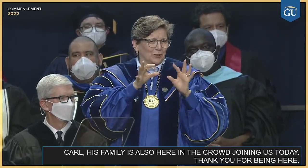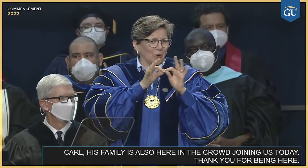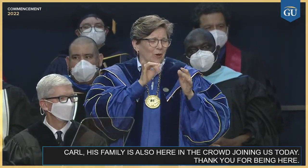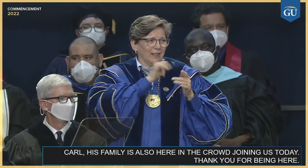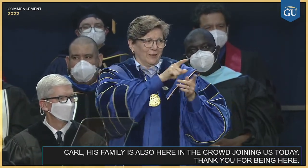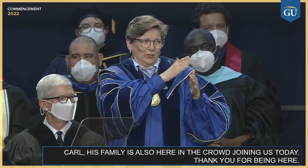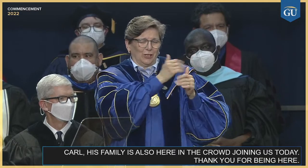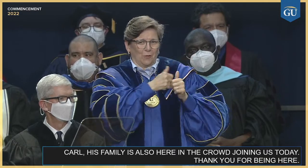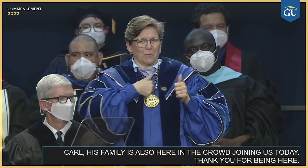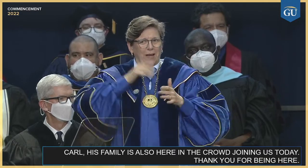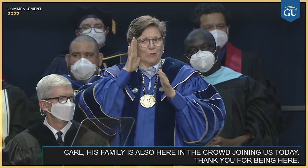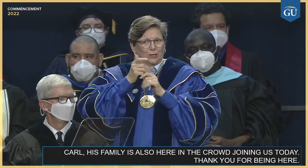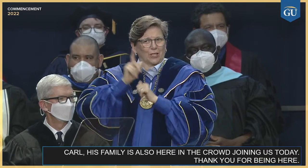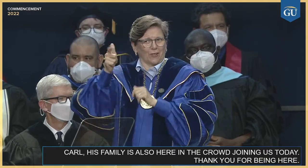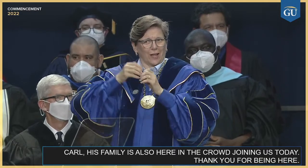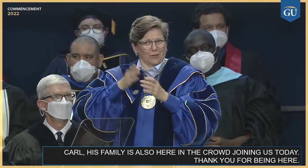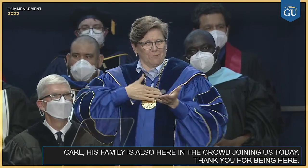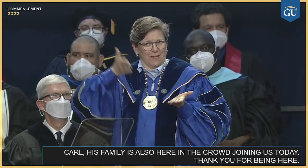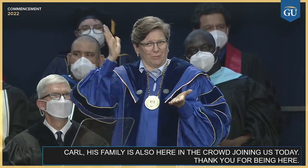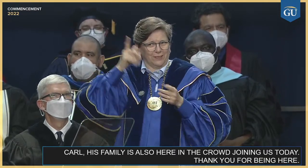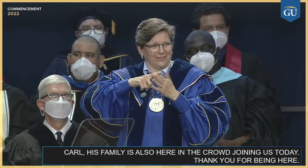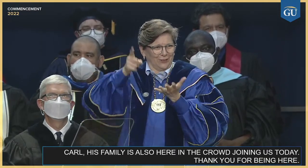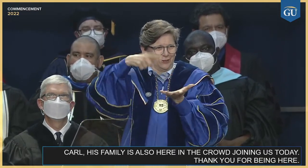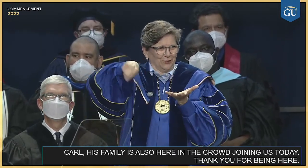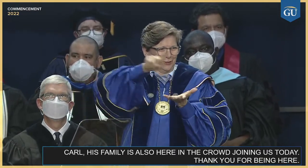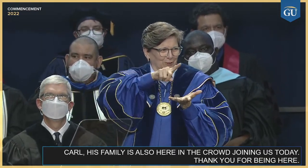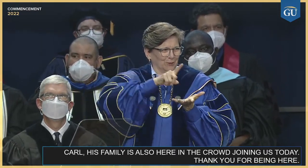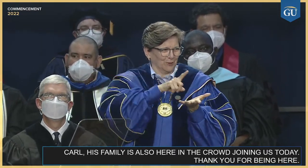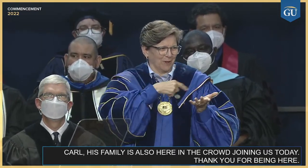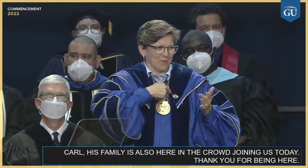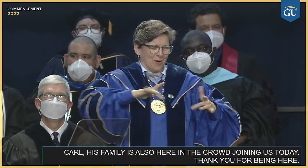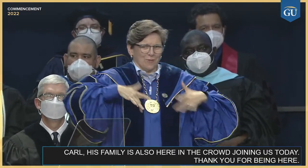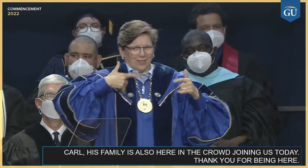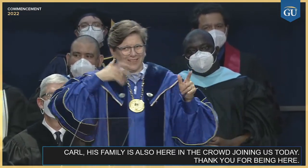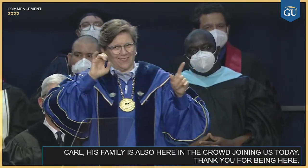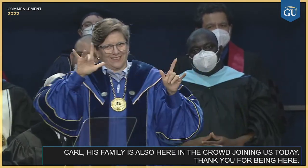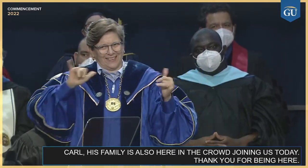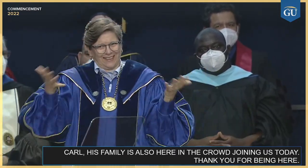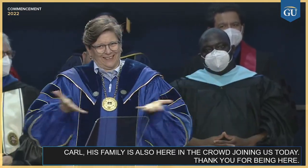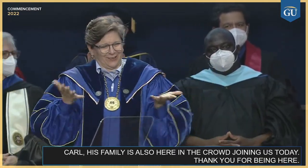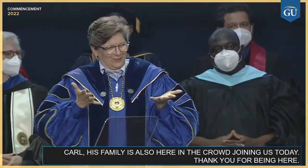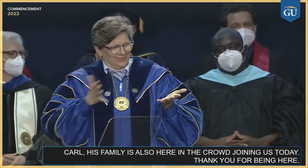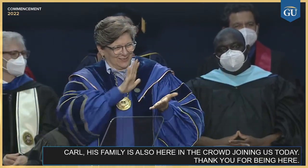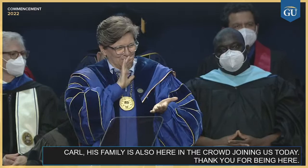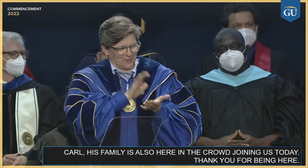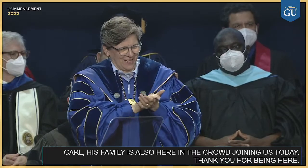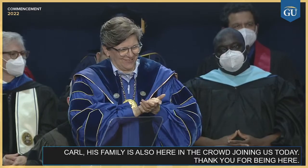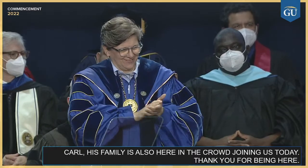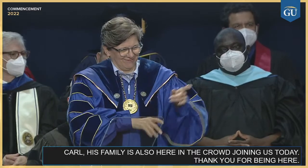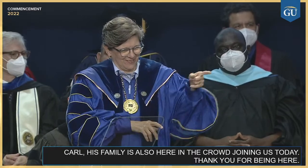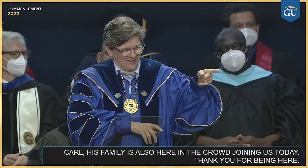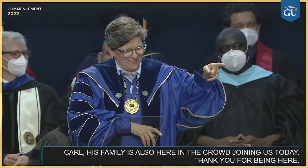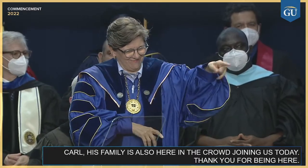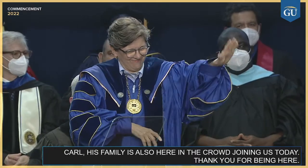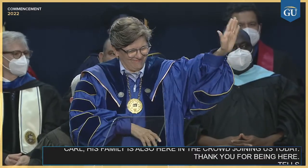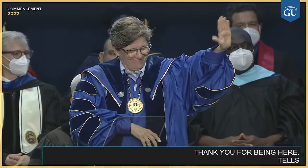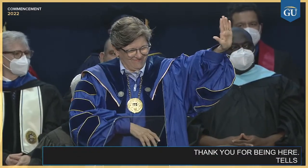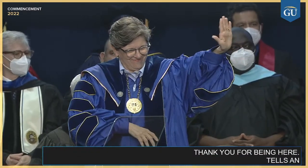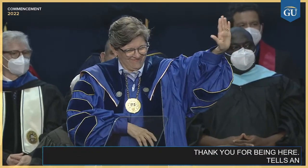Now, Zelly tells an important story, is one that I will share after my presentation to all of you, that I'm thrilled to have Zelly joining us, who is Carl's wife, in the